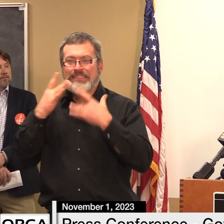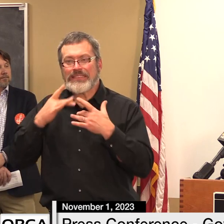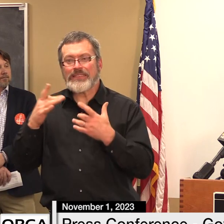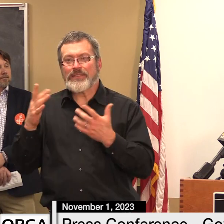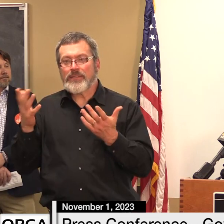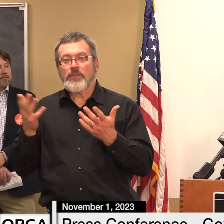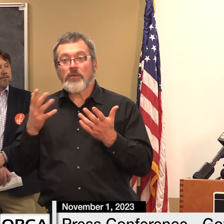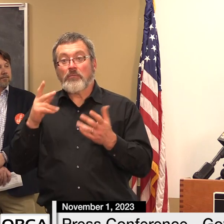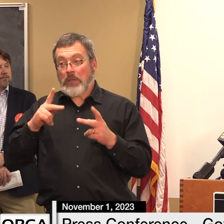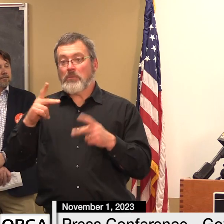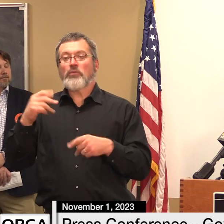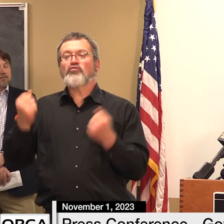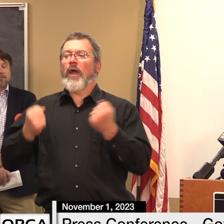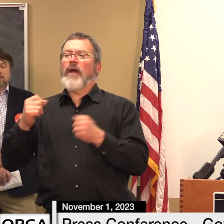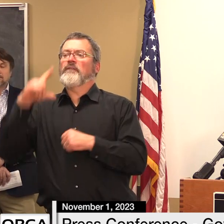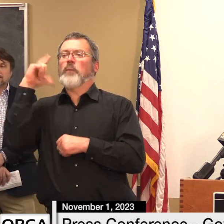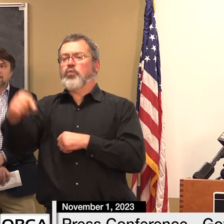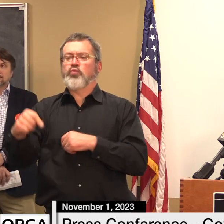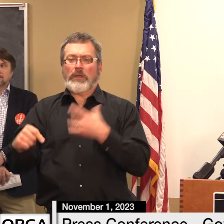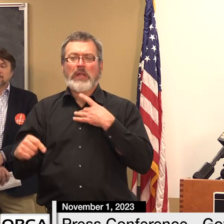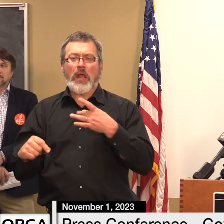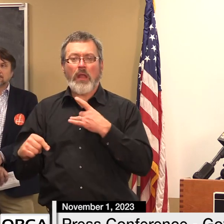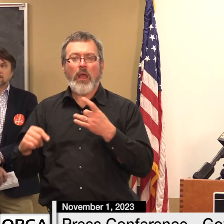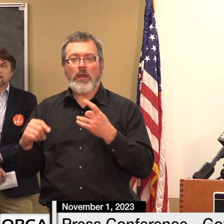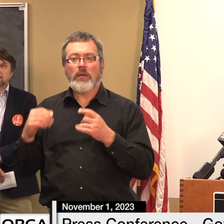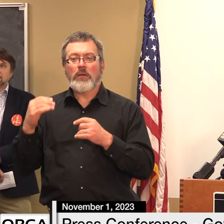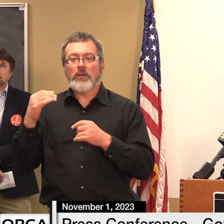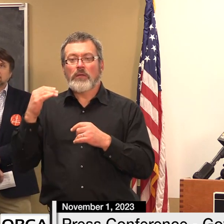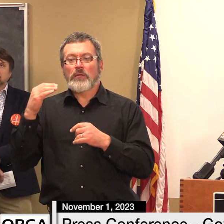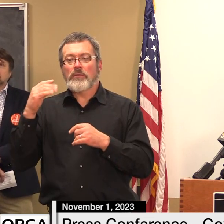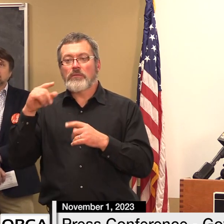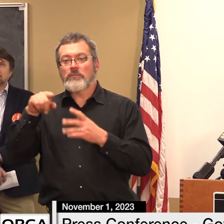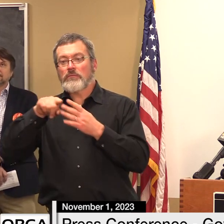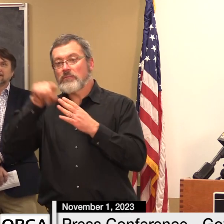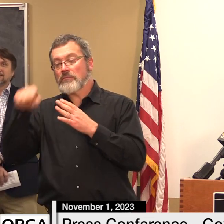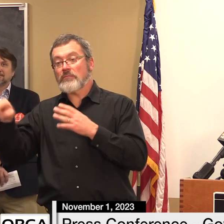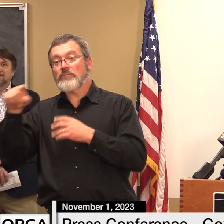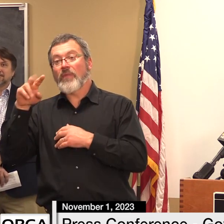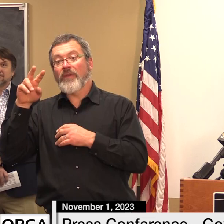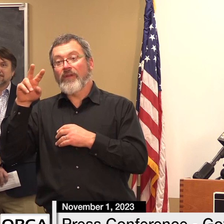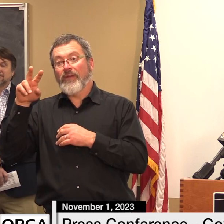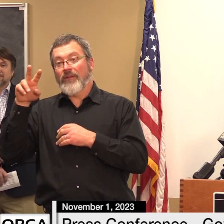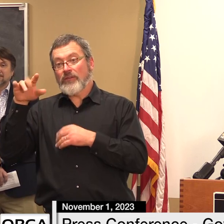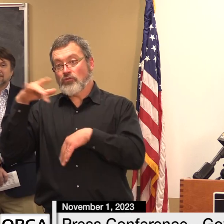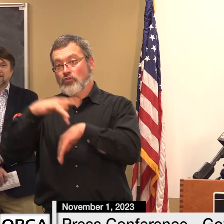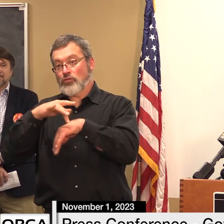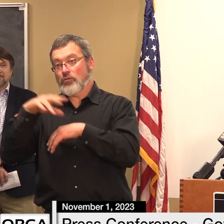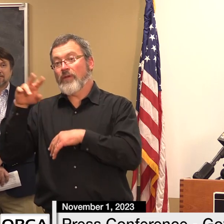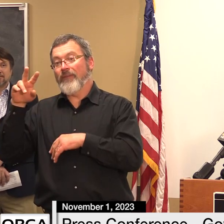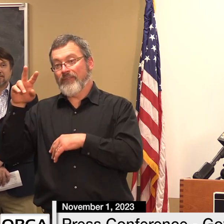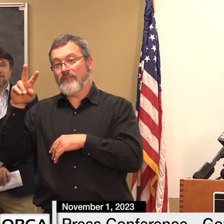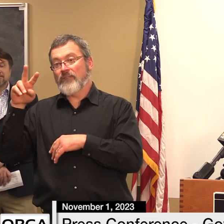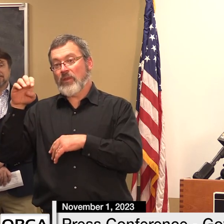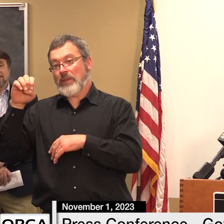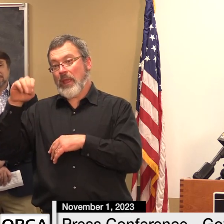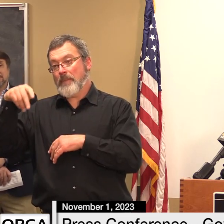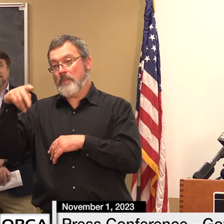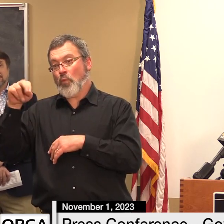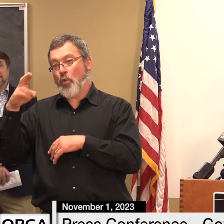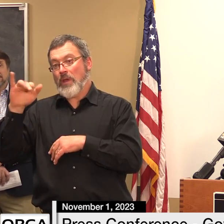fast. Anybody who's driven through Emporia, Virginia, knows that as soon as you hit that line